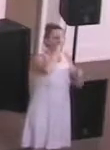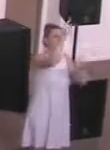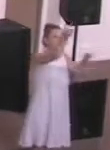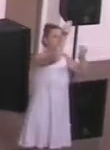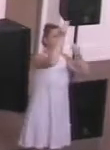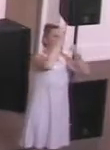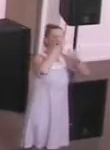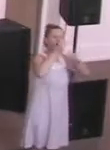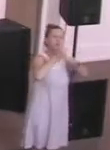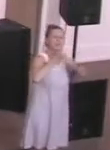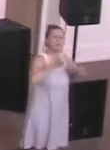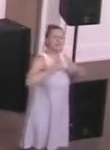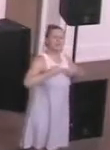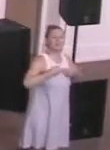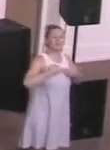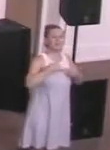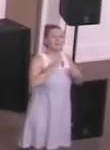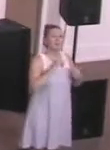you pour out.